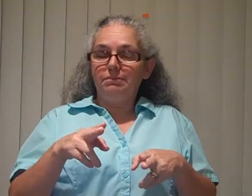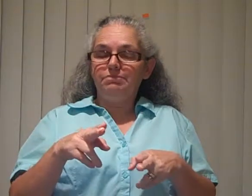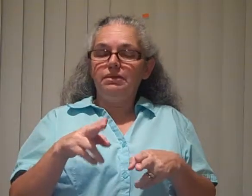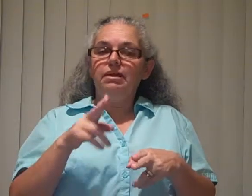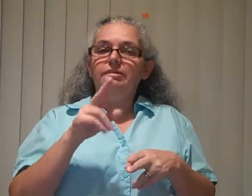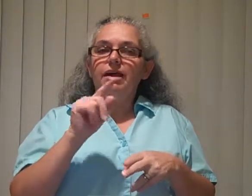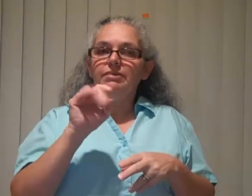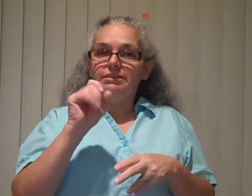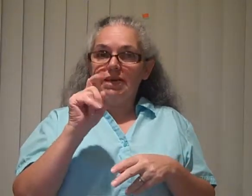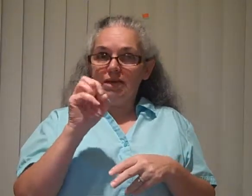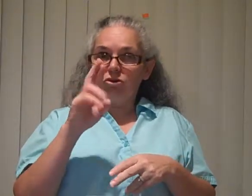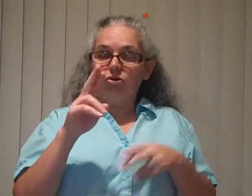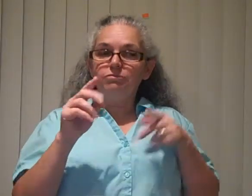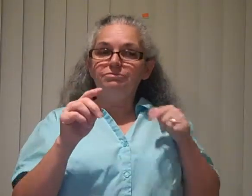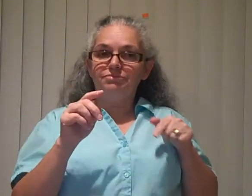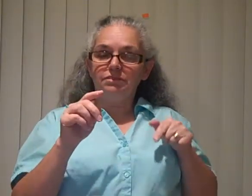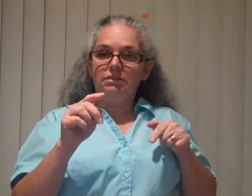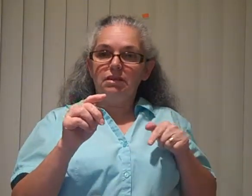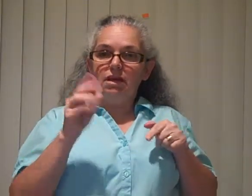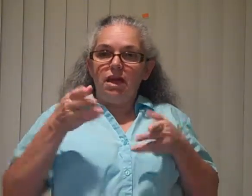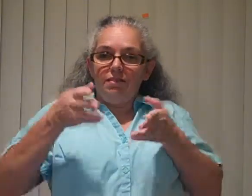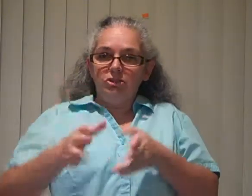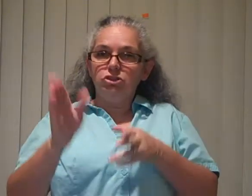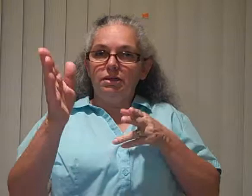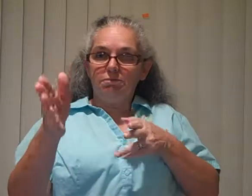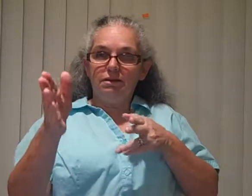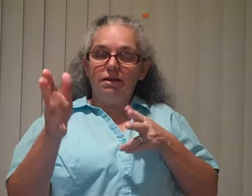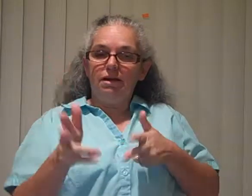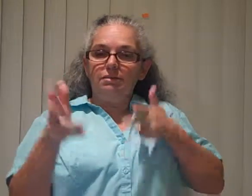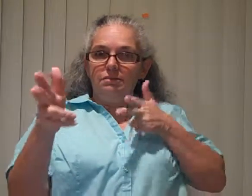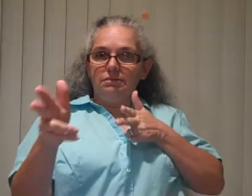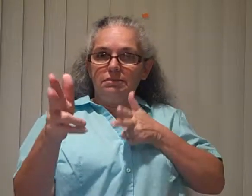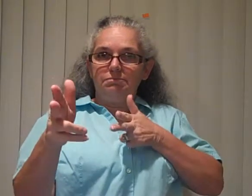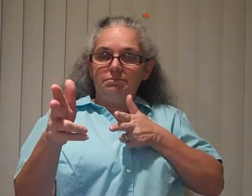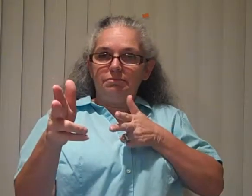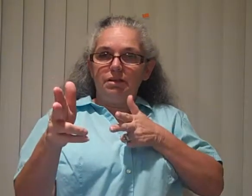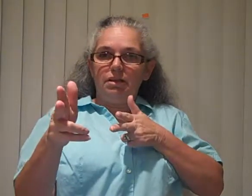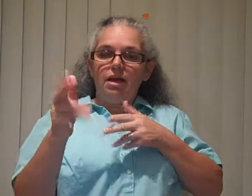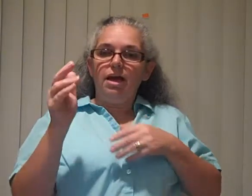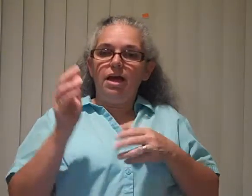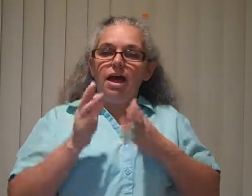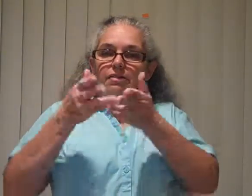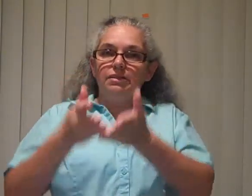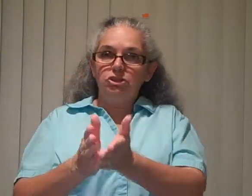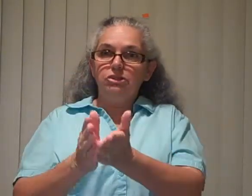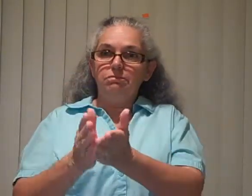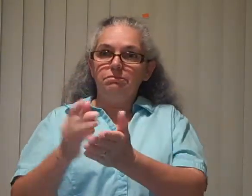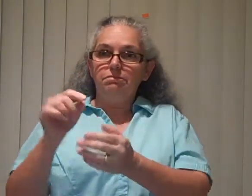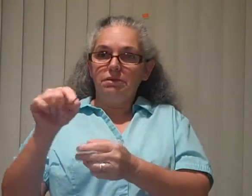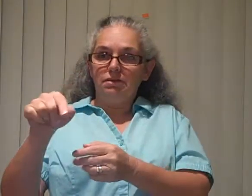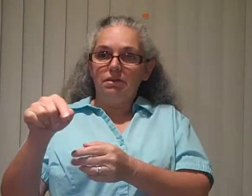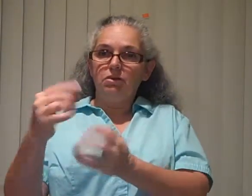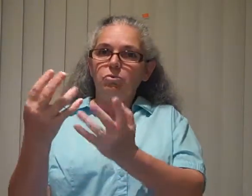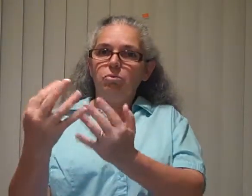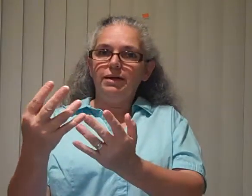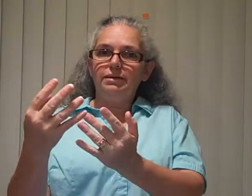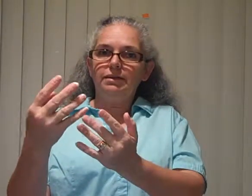on the ship that you're on, you've got a line of about 30 guys that are on the detail waiting for this line to come over. Well, on the tanker there's a